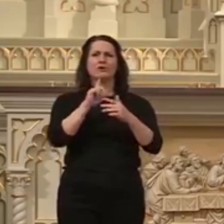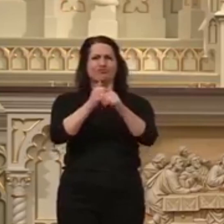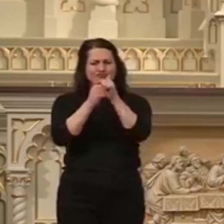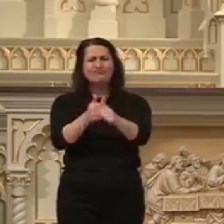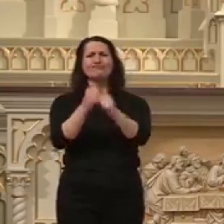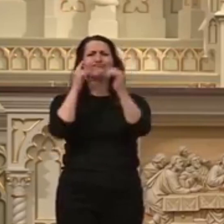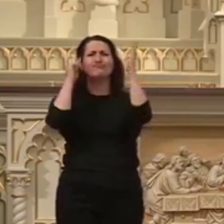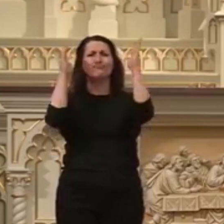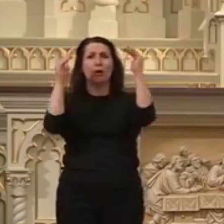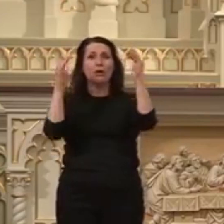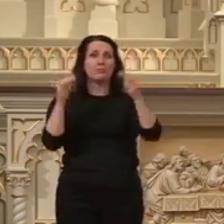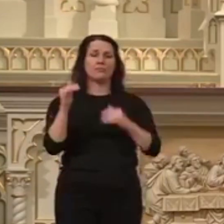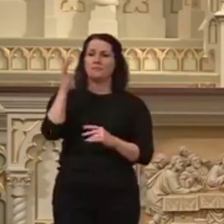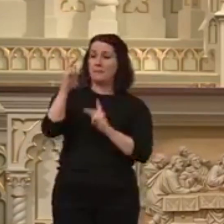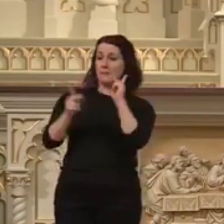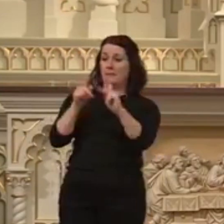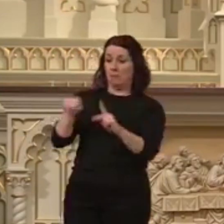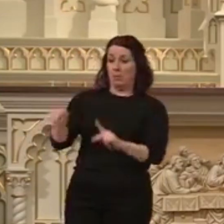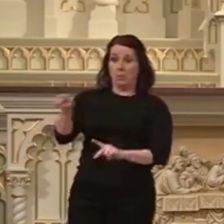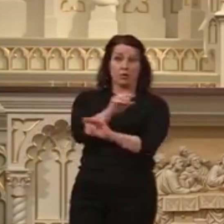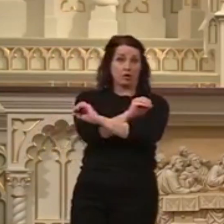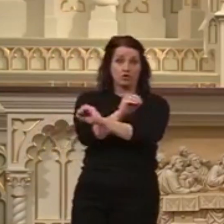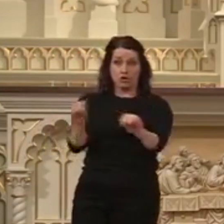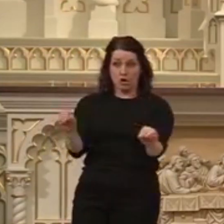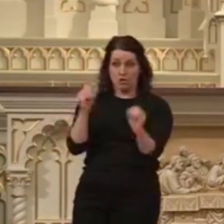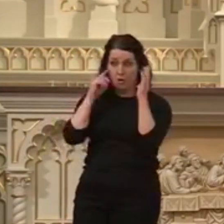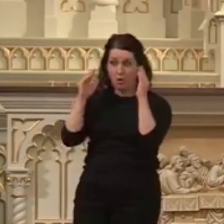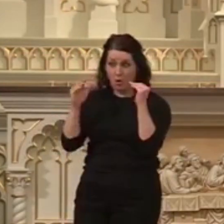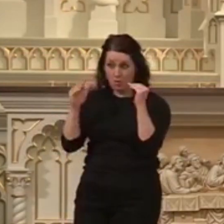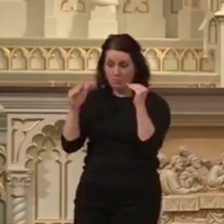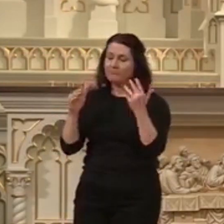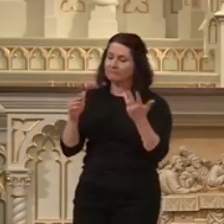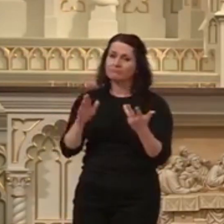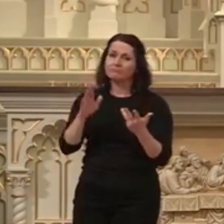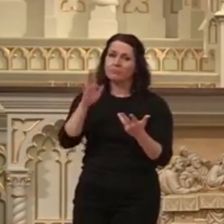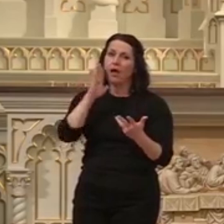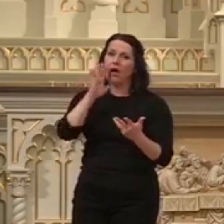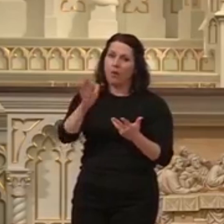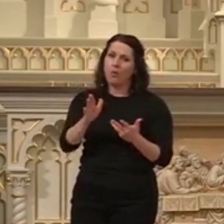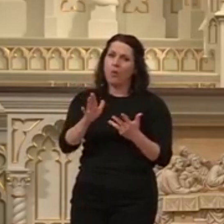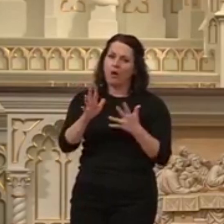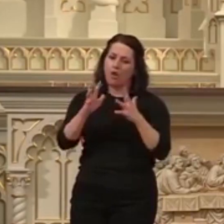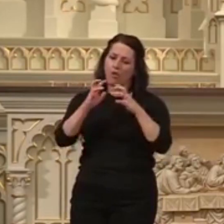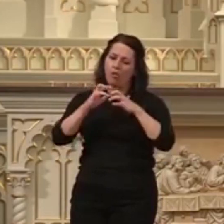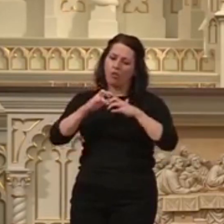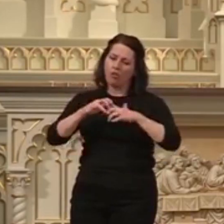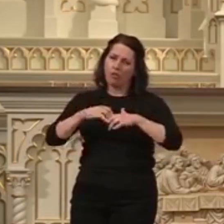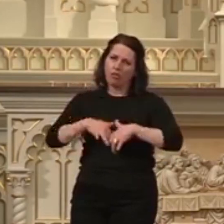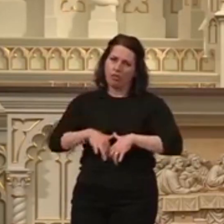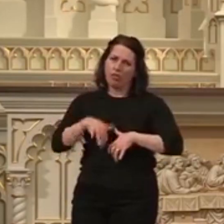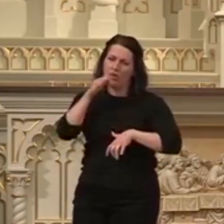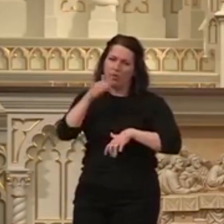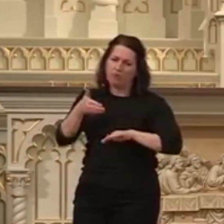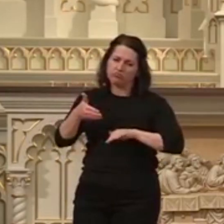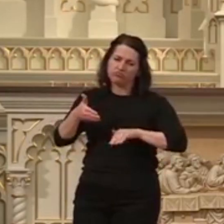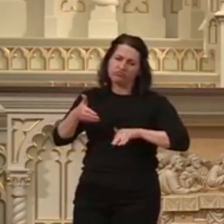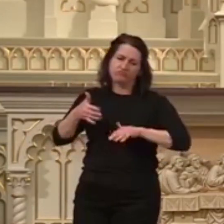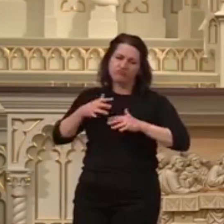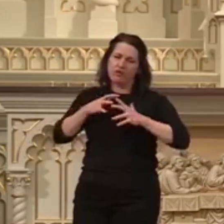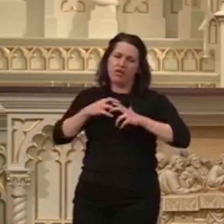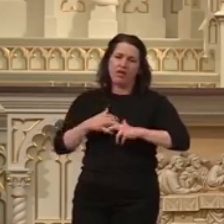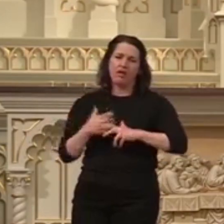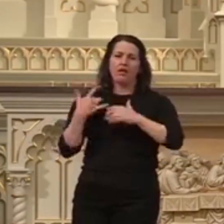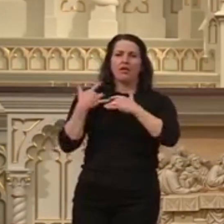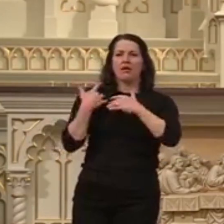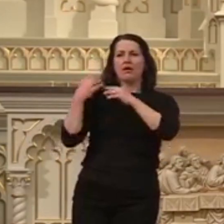Because those who don't have hope will be beaten down, will be crushed under the